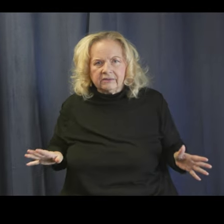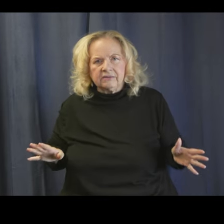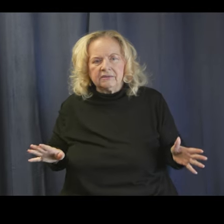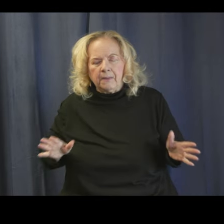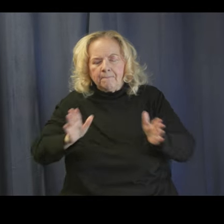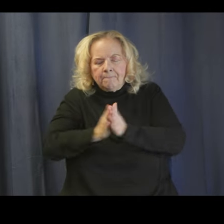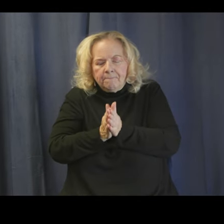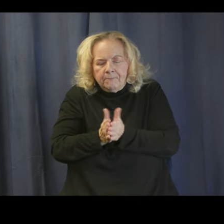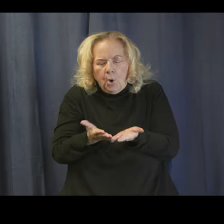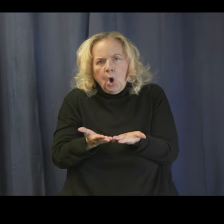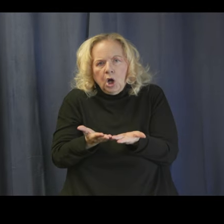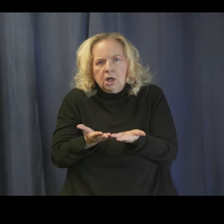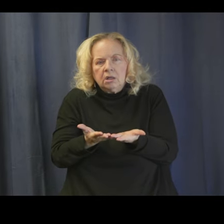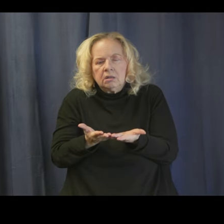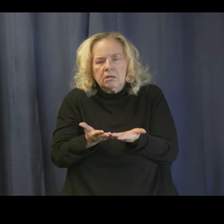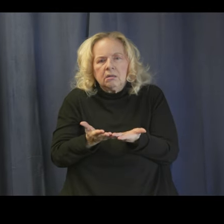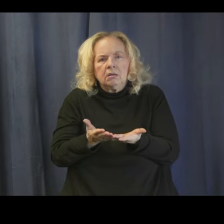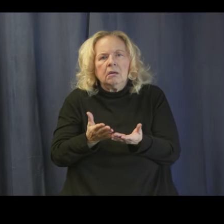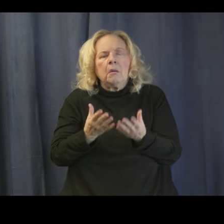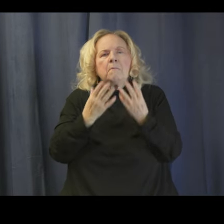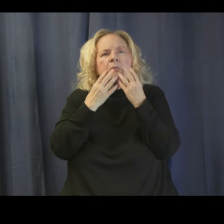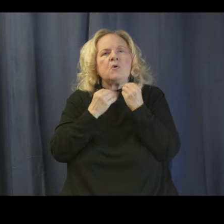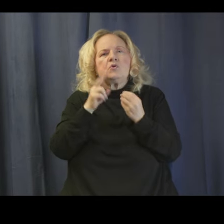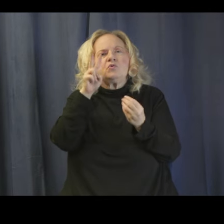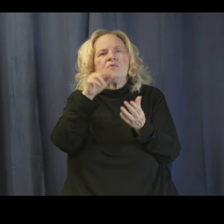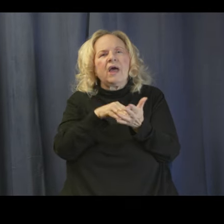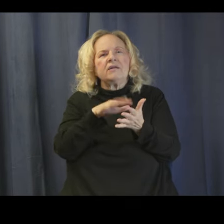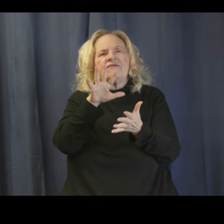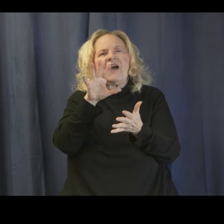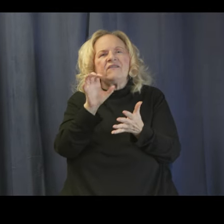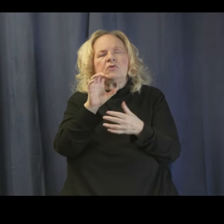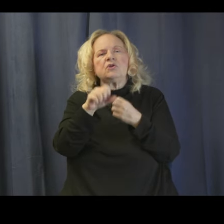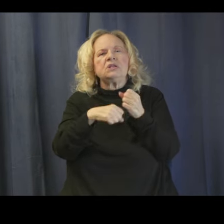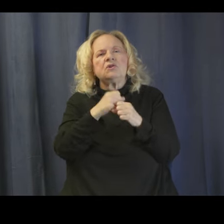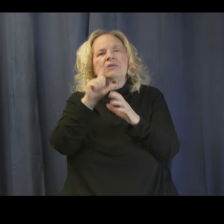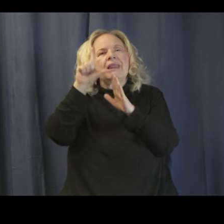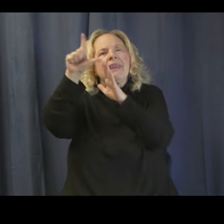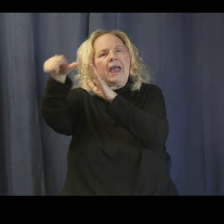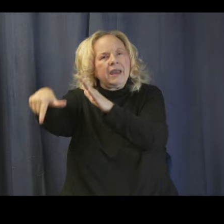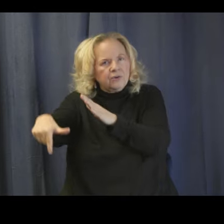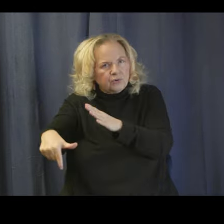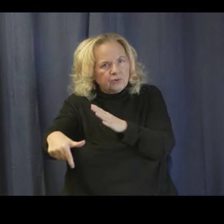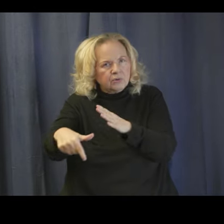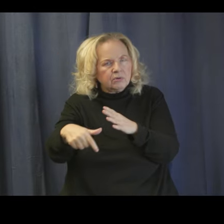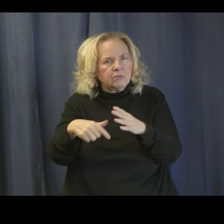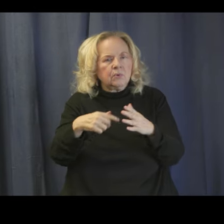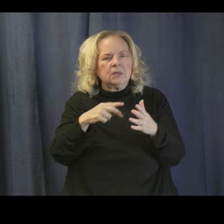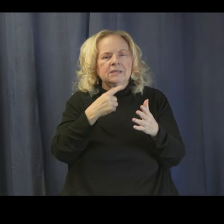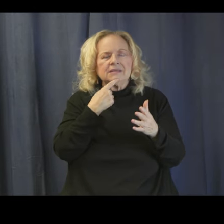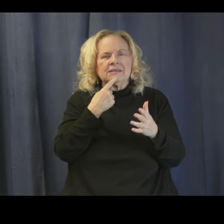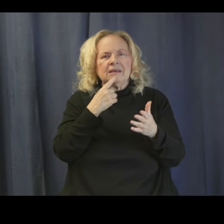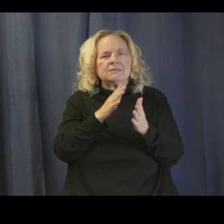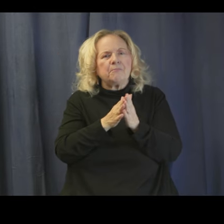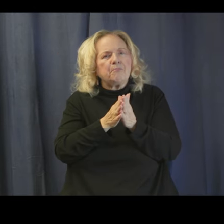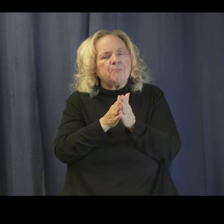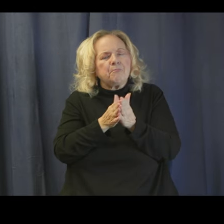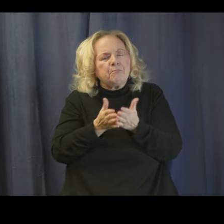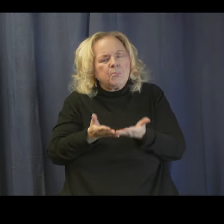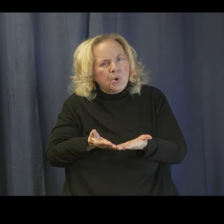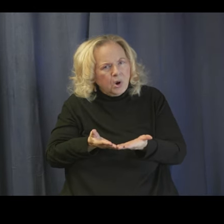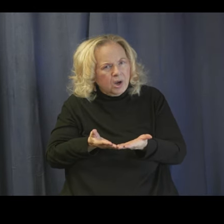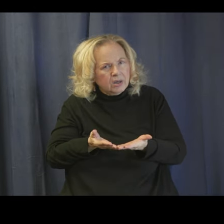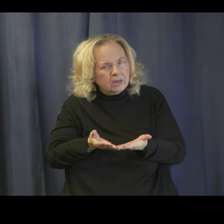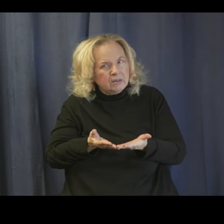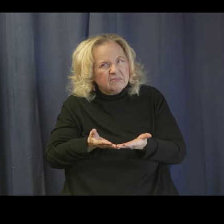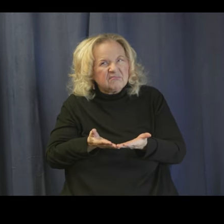Adam didn't create this book. Moses is 2,500 years later. So when he talks about this